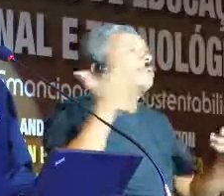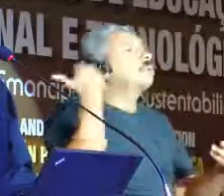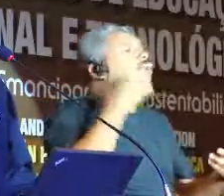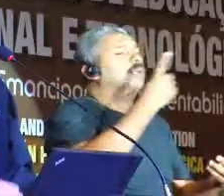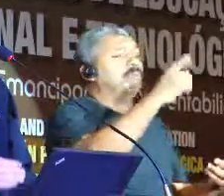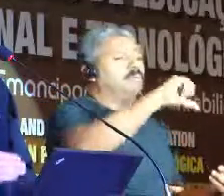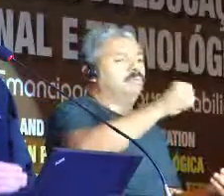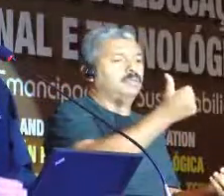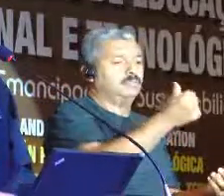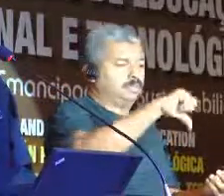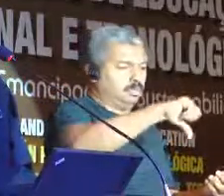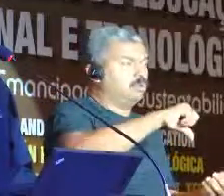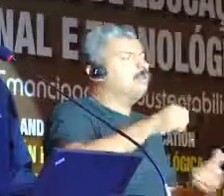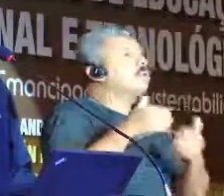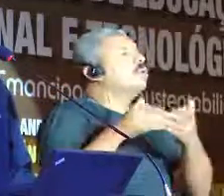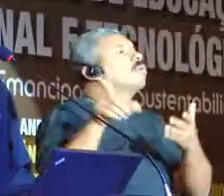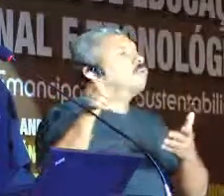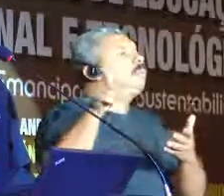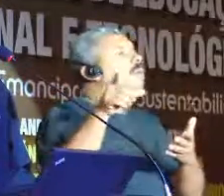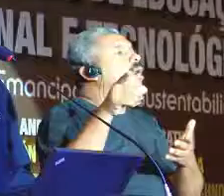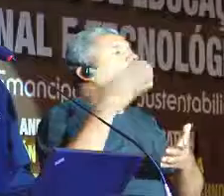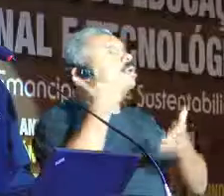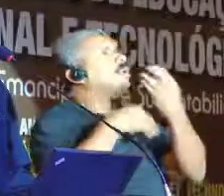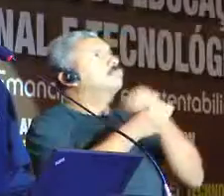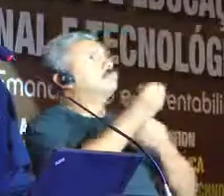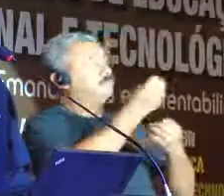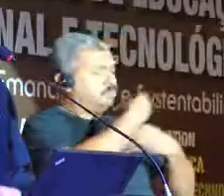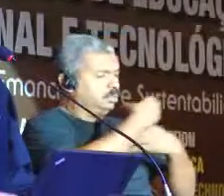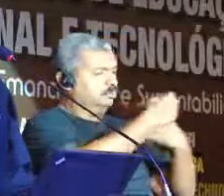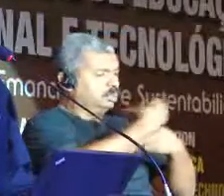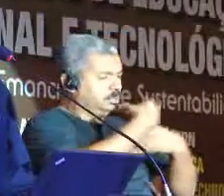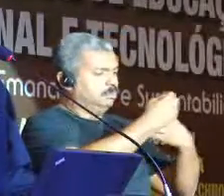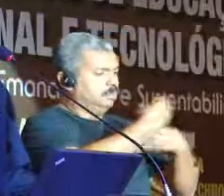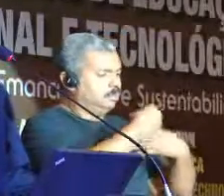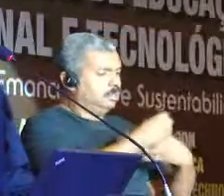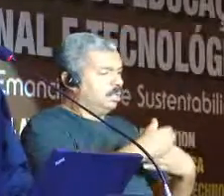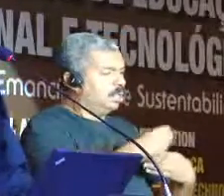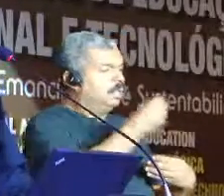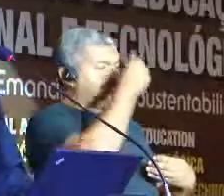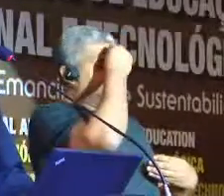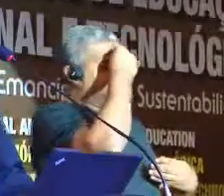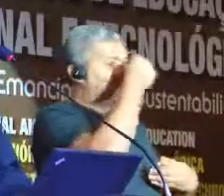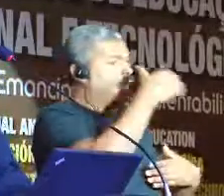because I learned fundamentals, not products.